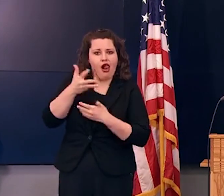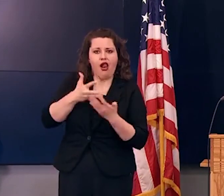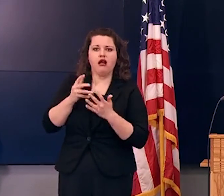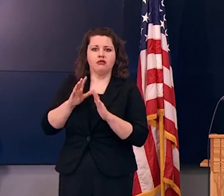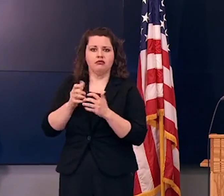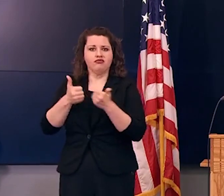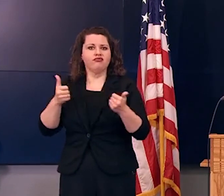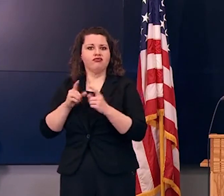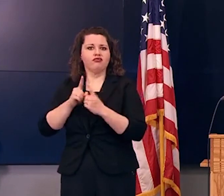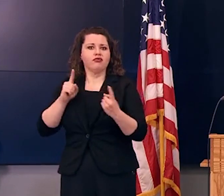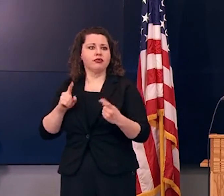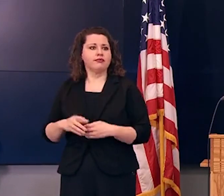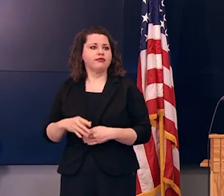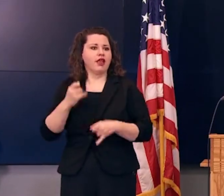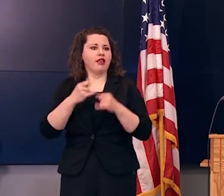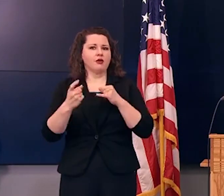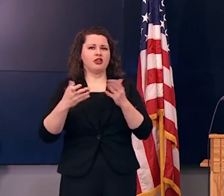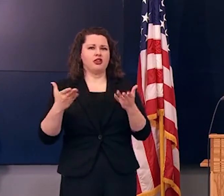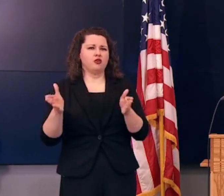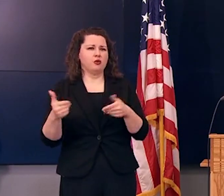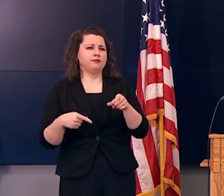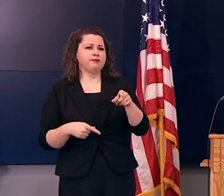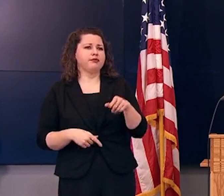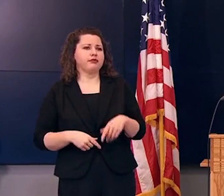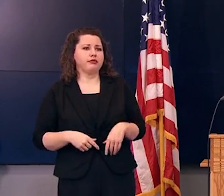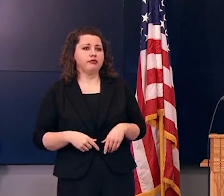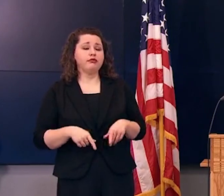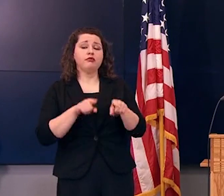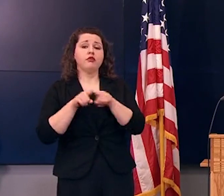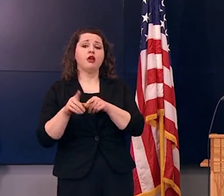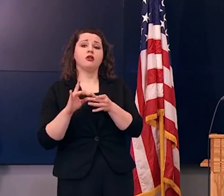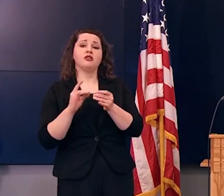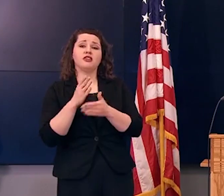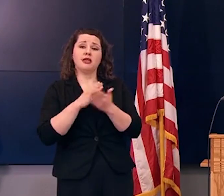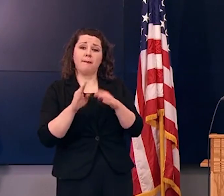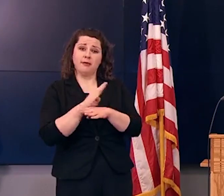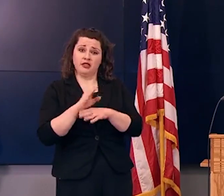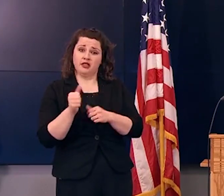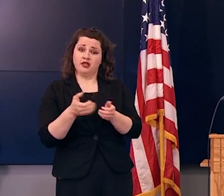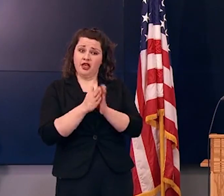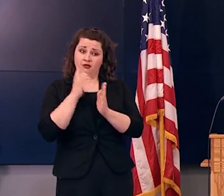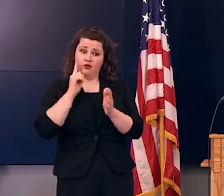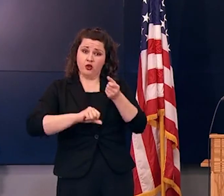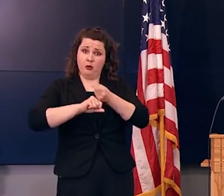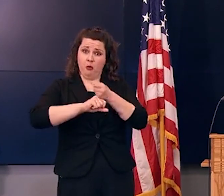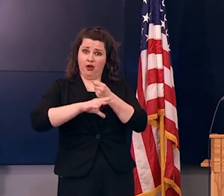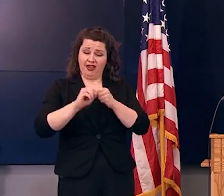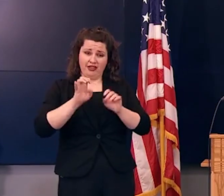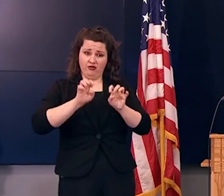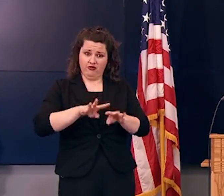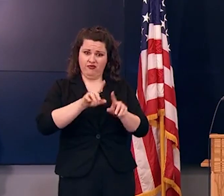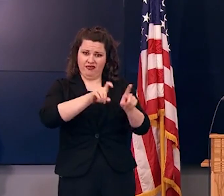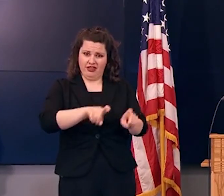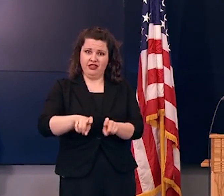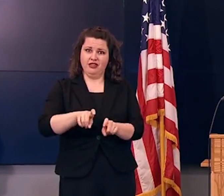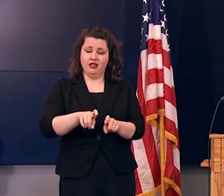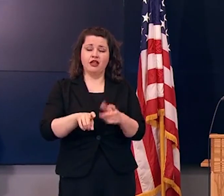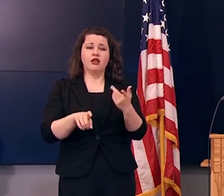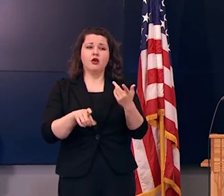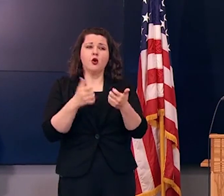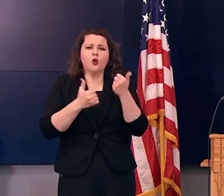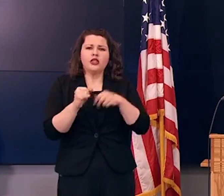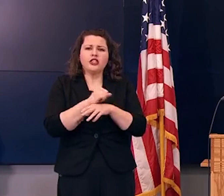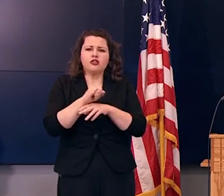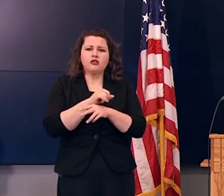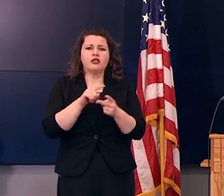workforce. You also mentioned that some businesses have asked for support in surveillance testing. How many, what industries,